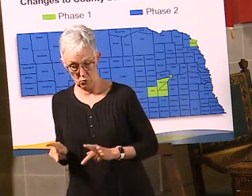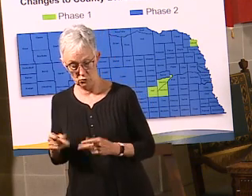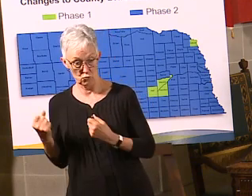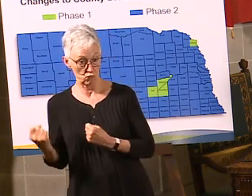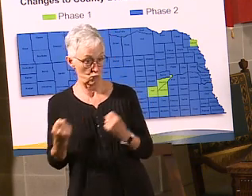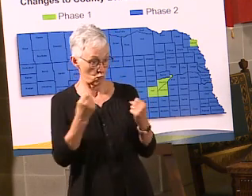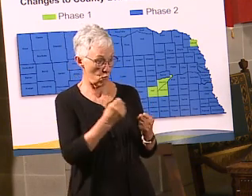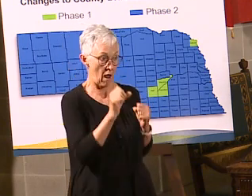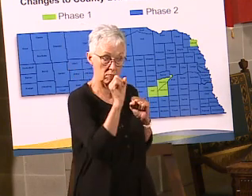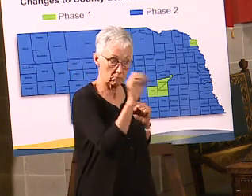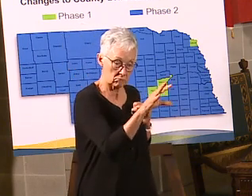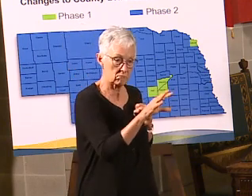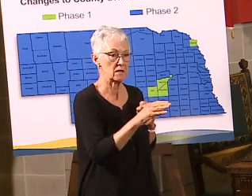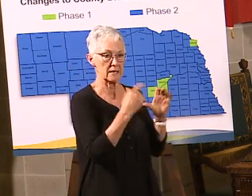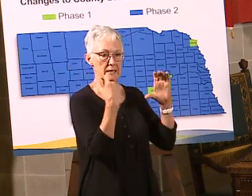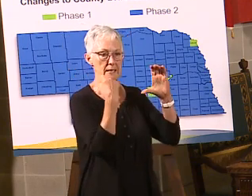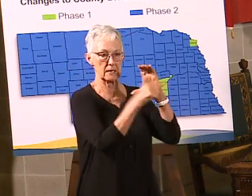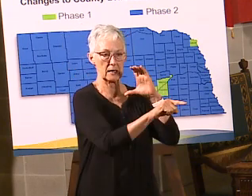to